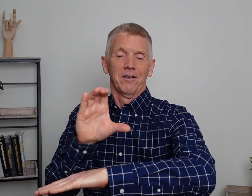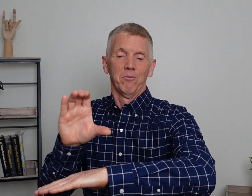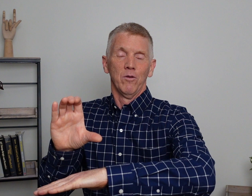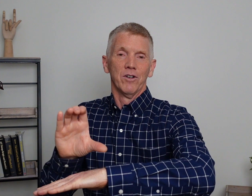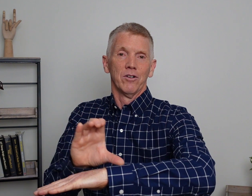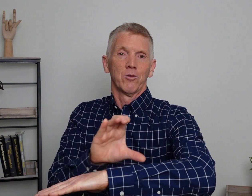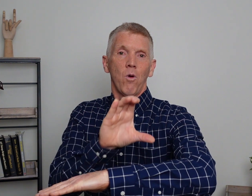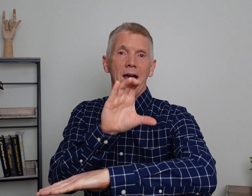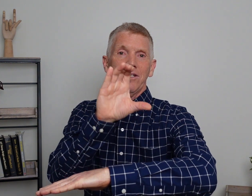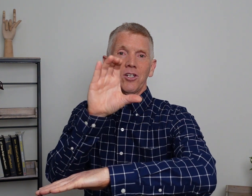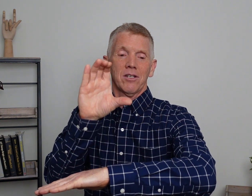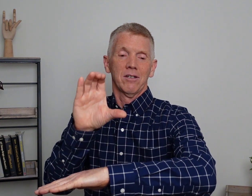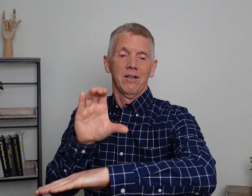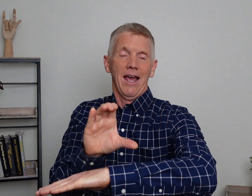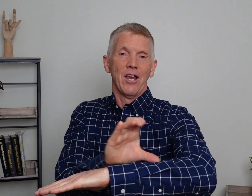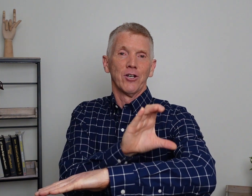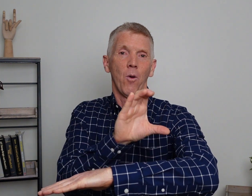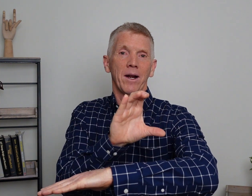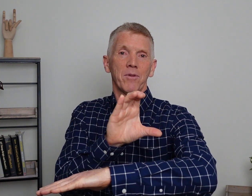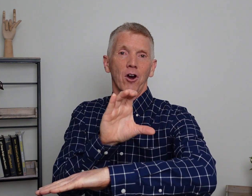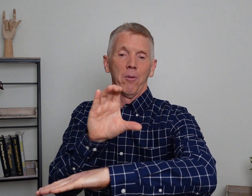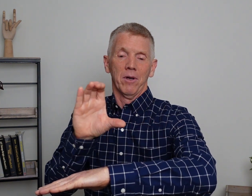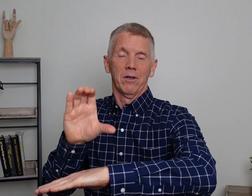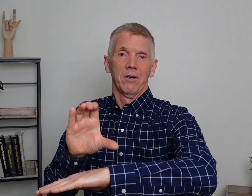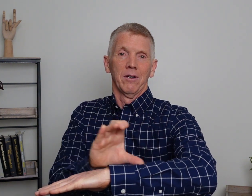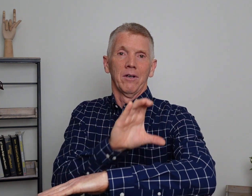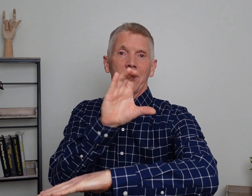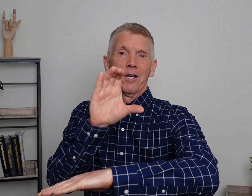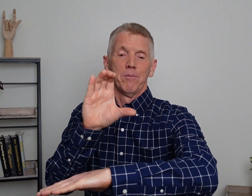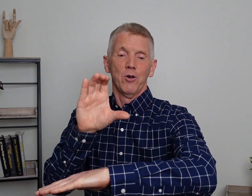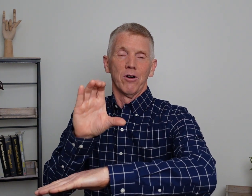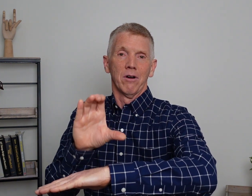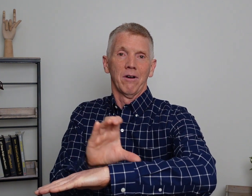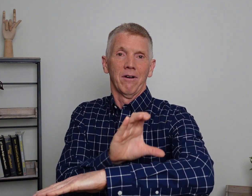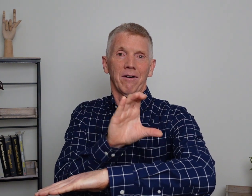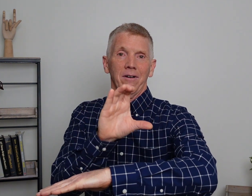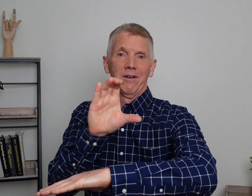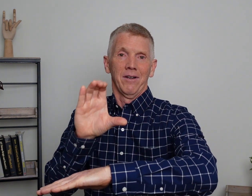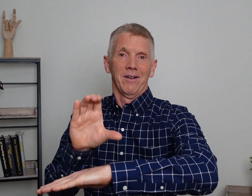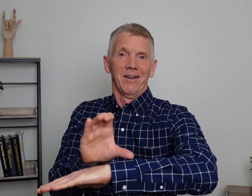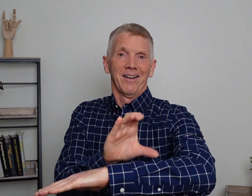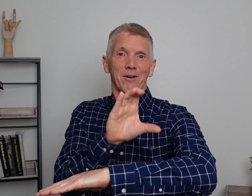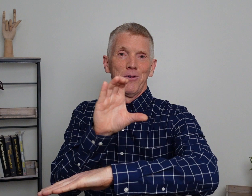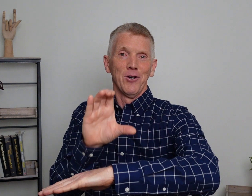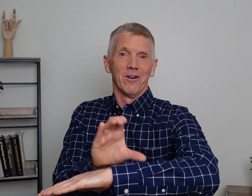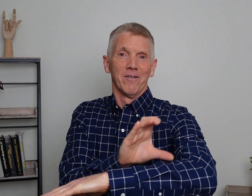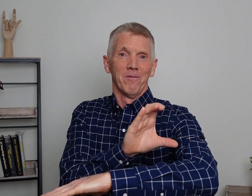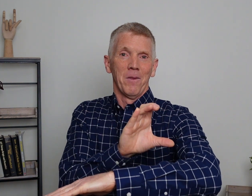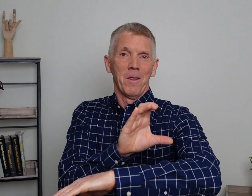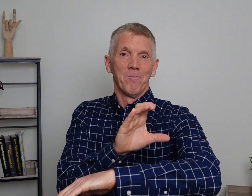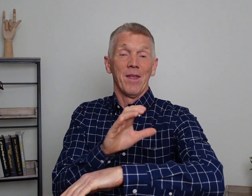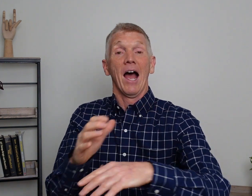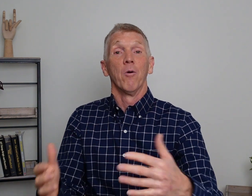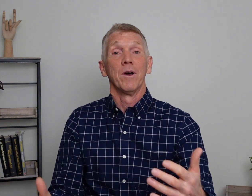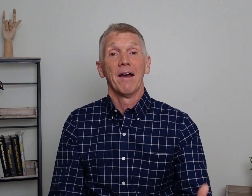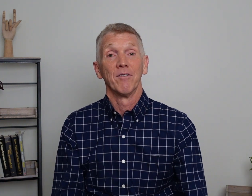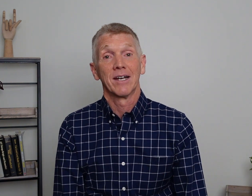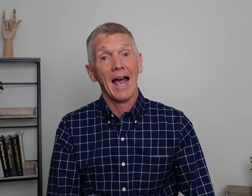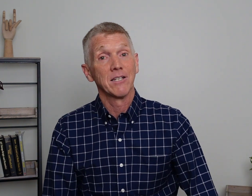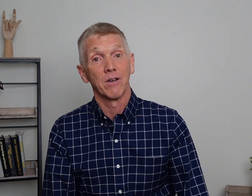move it twice as you're going up the arm. Computer. Computer. Now, we have different kinds of